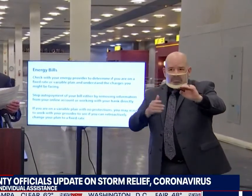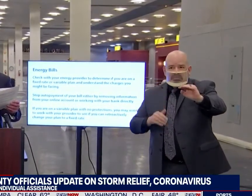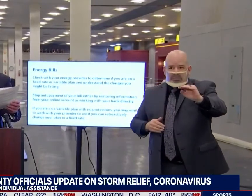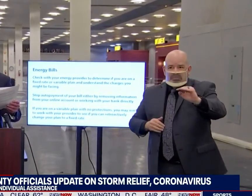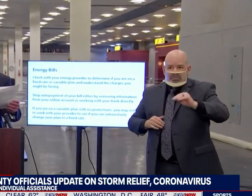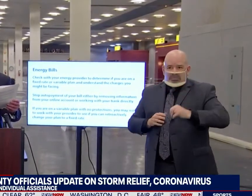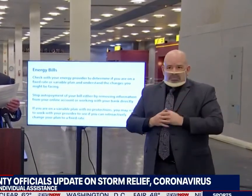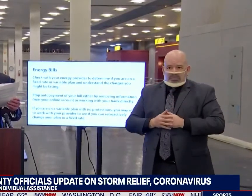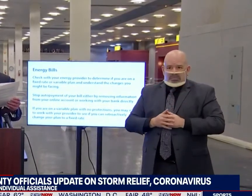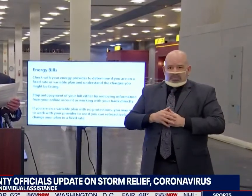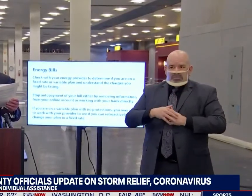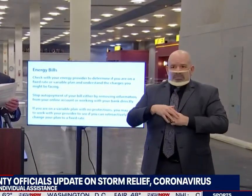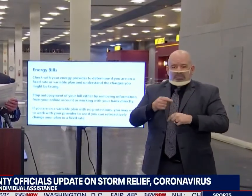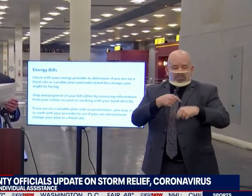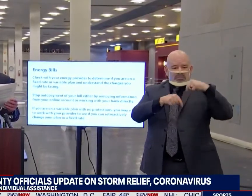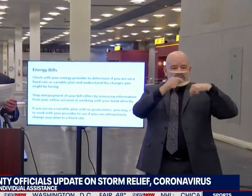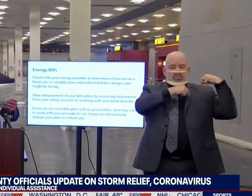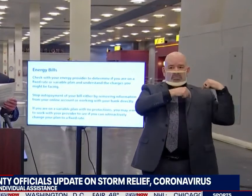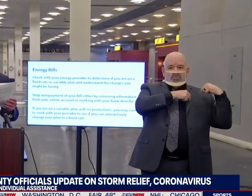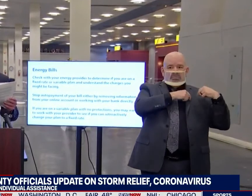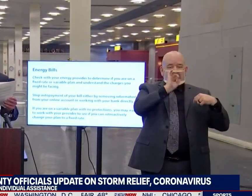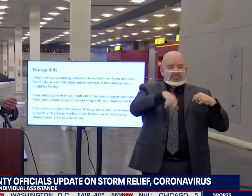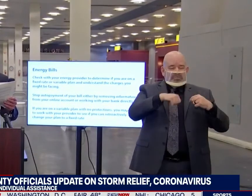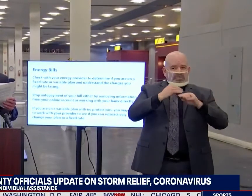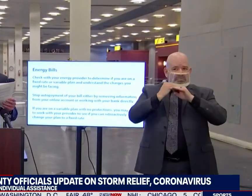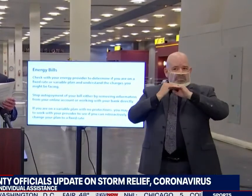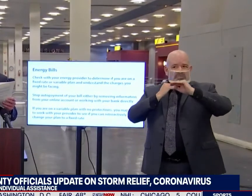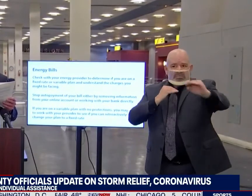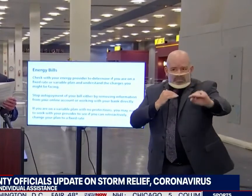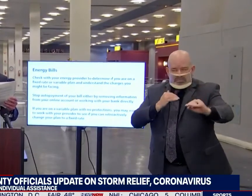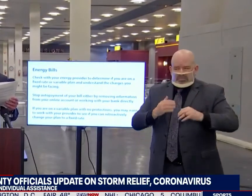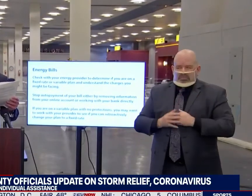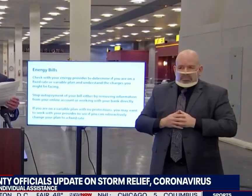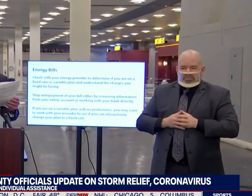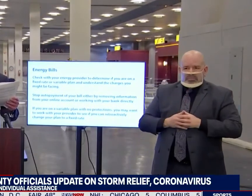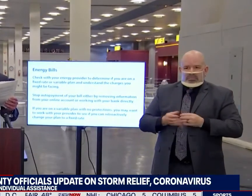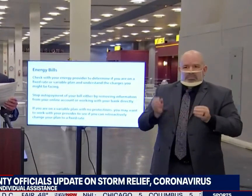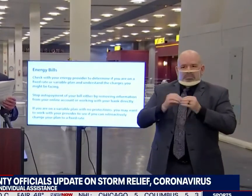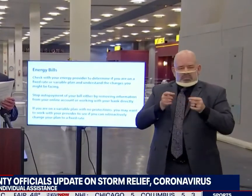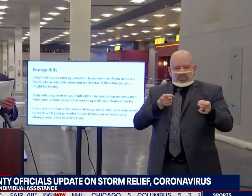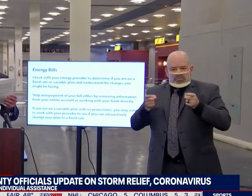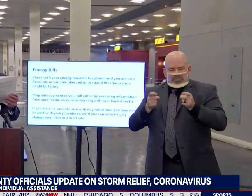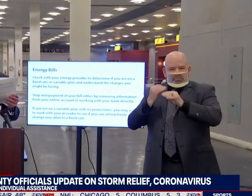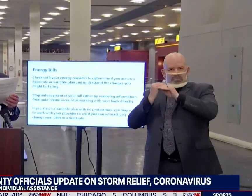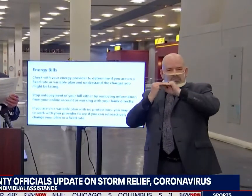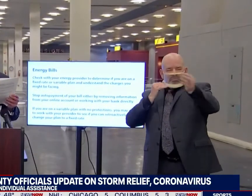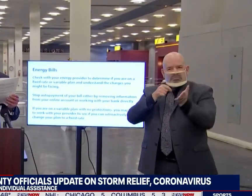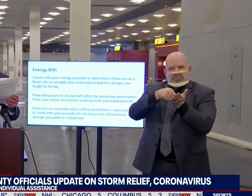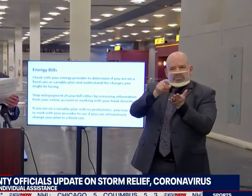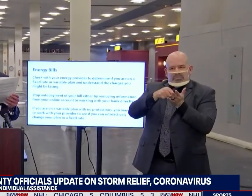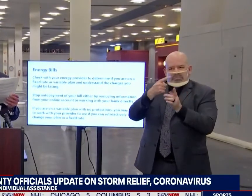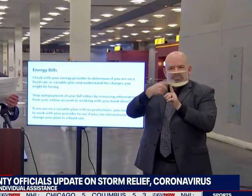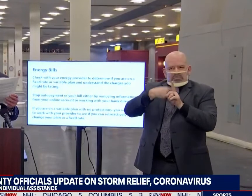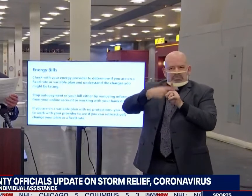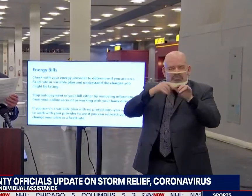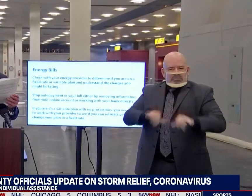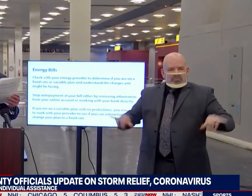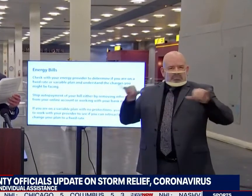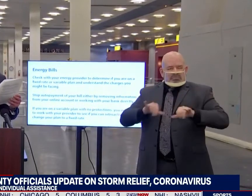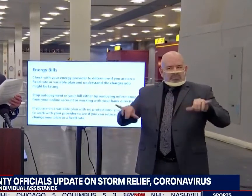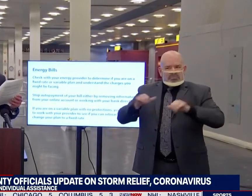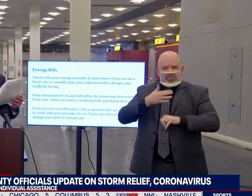Now, this really has spotlighted to us um that we need to watch our energy uh